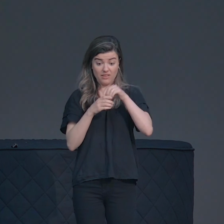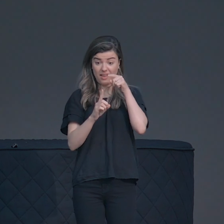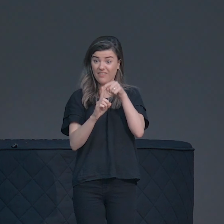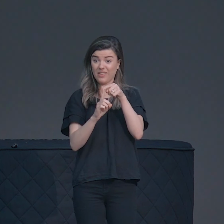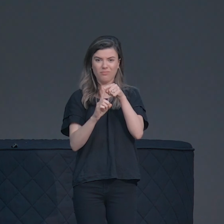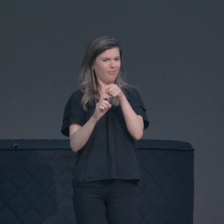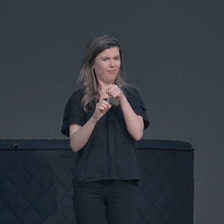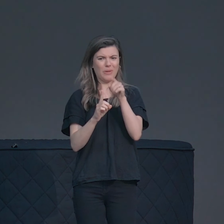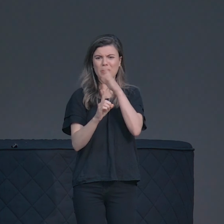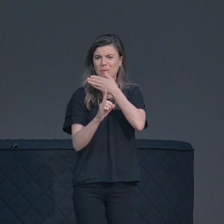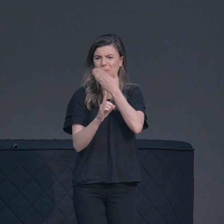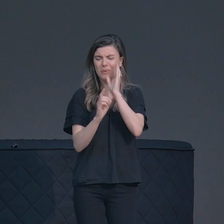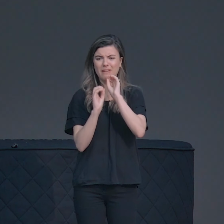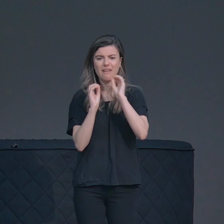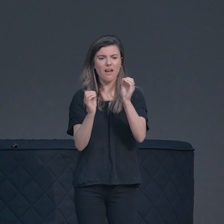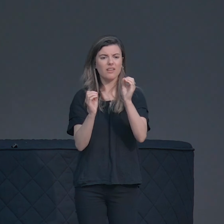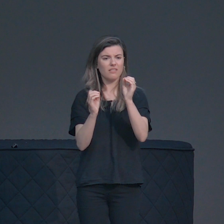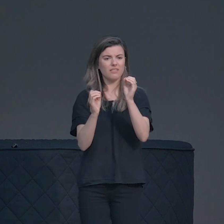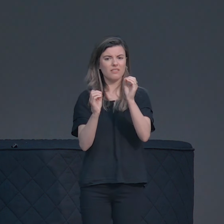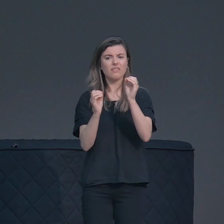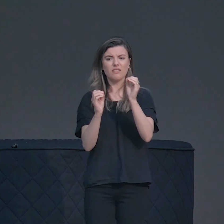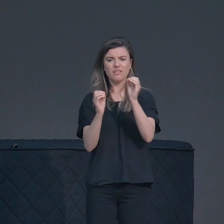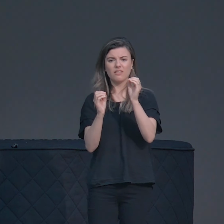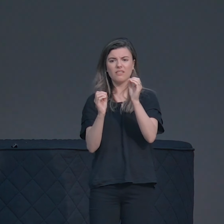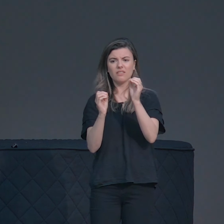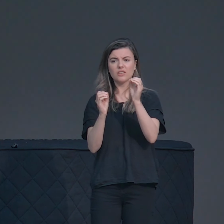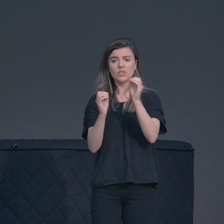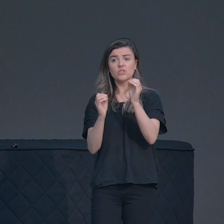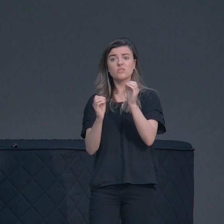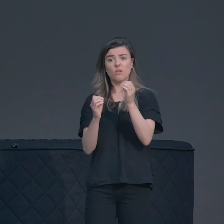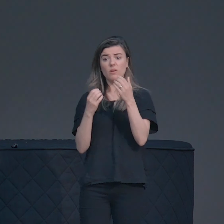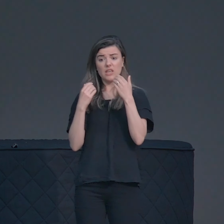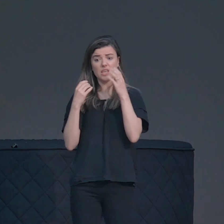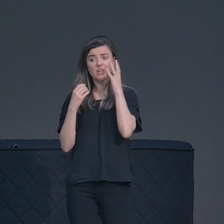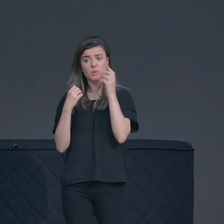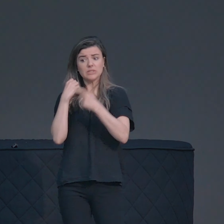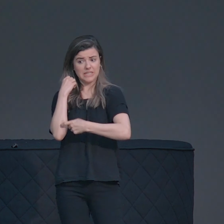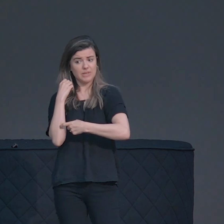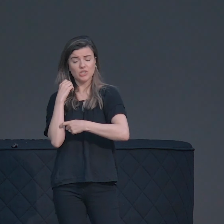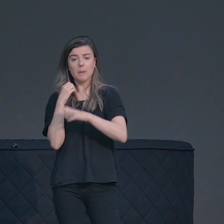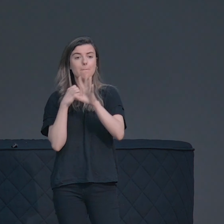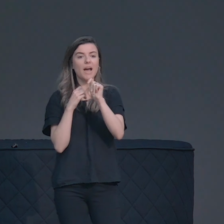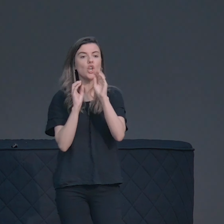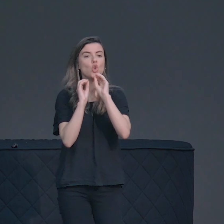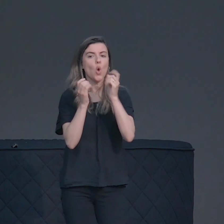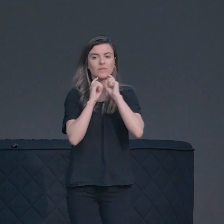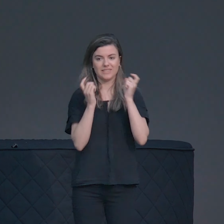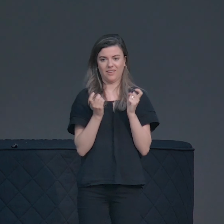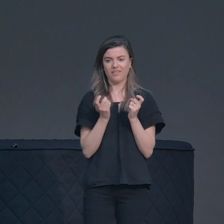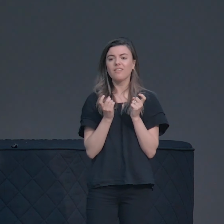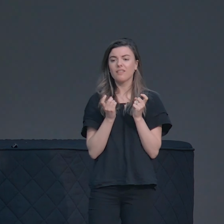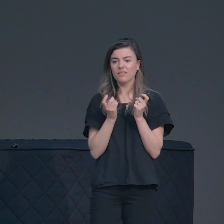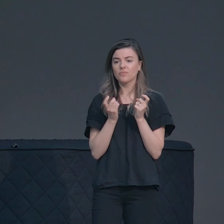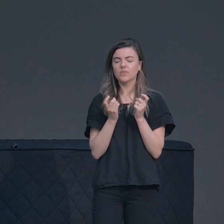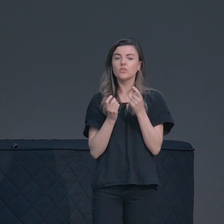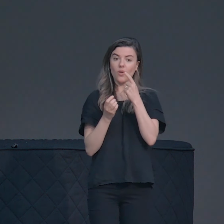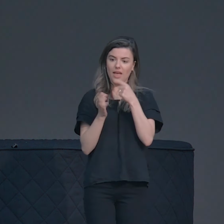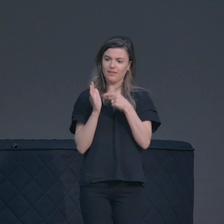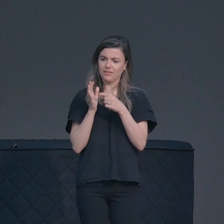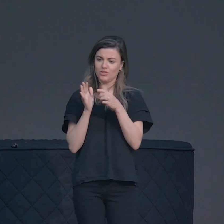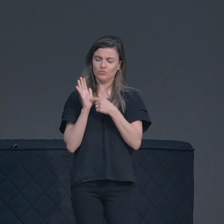And so he remains sinless while still experiencing temptation to sin. One thing that this tells us as we think